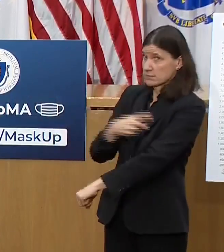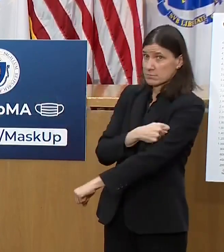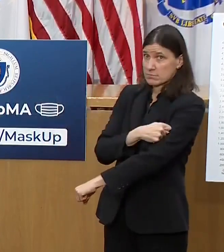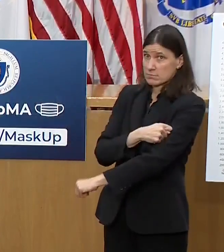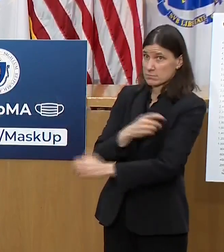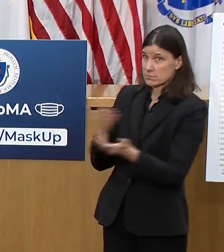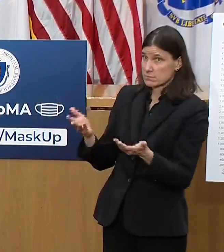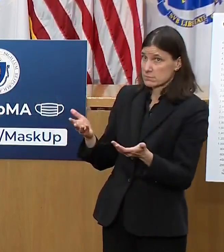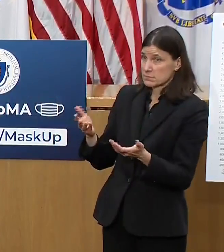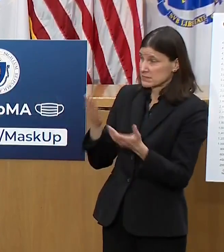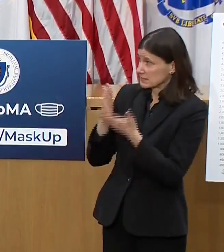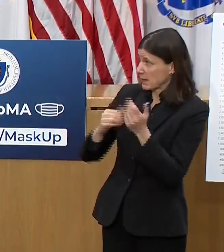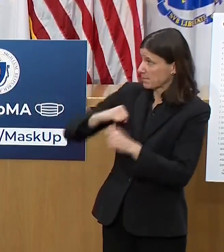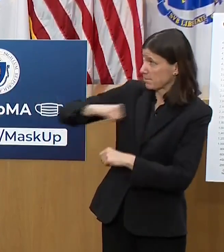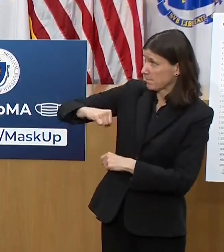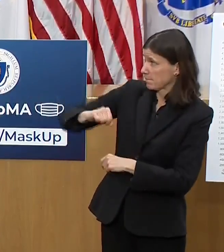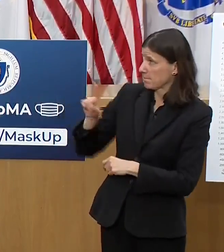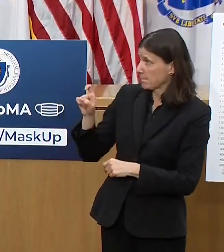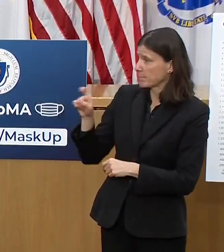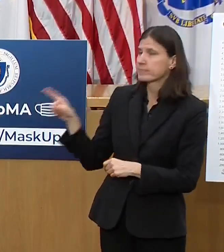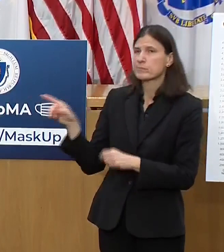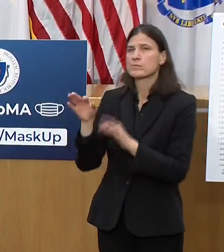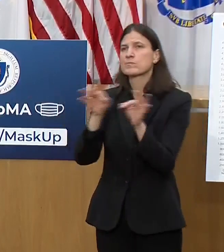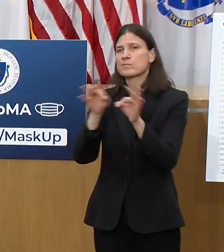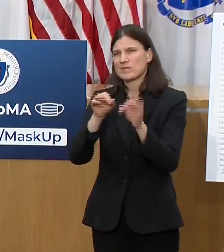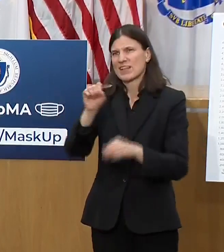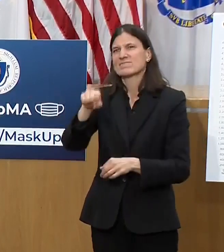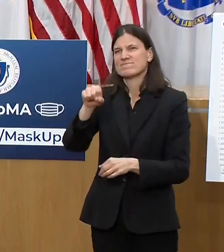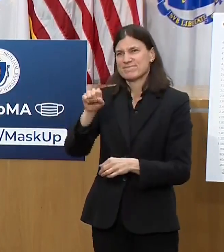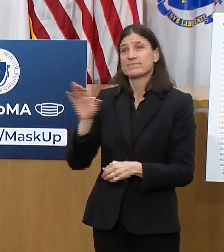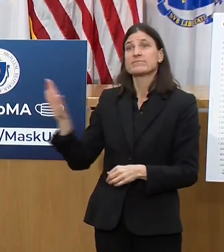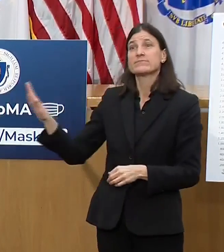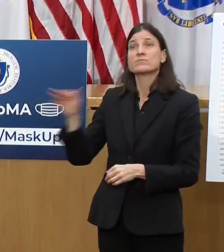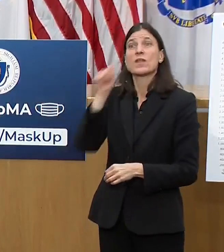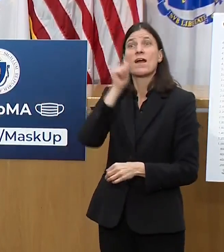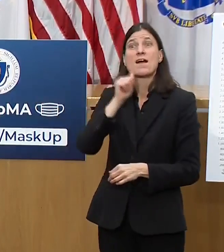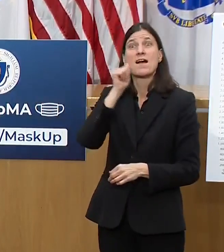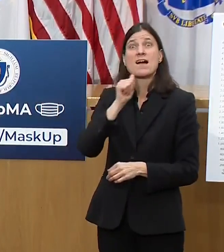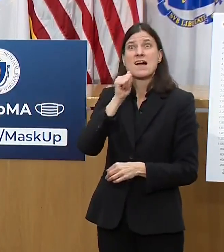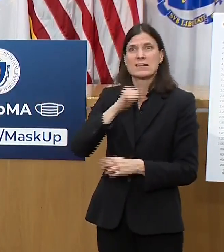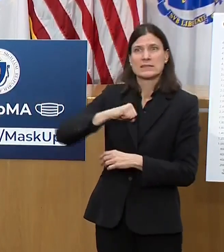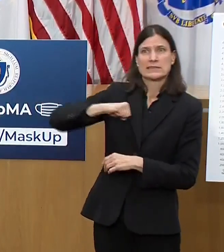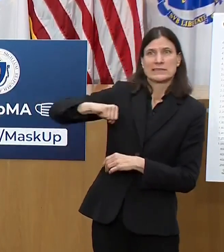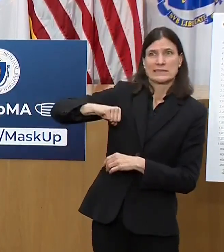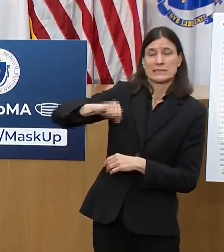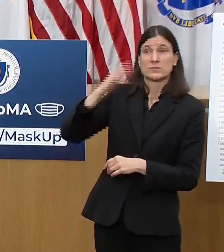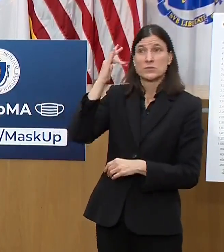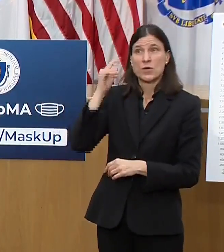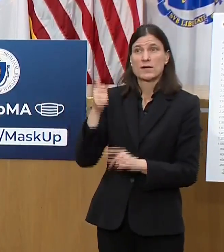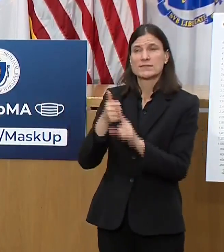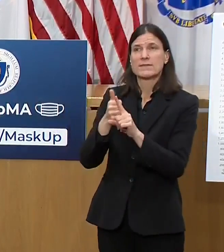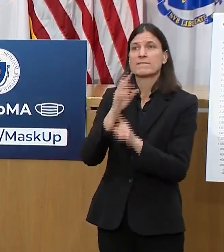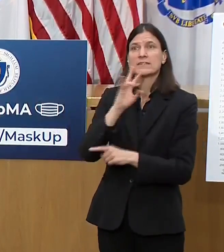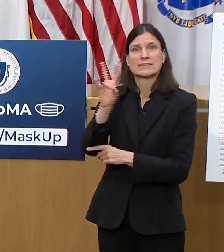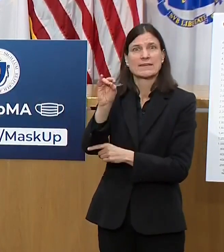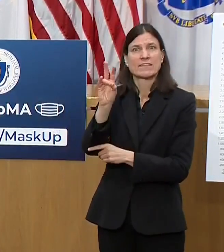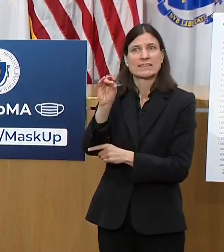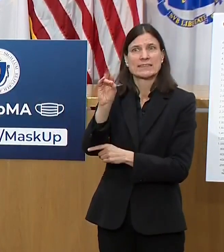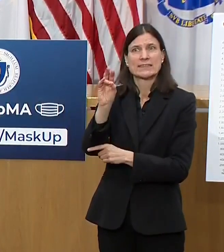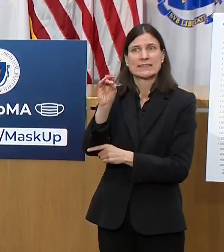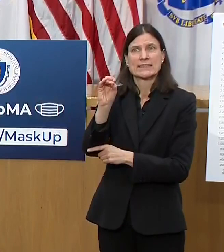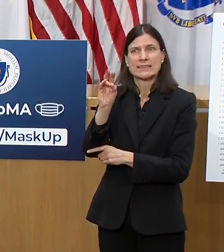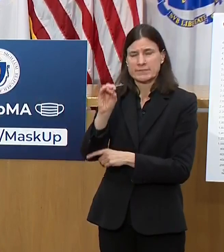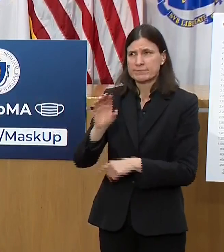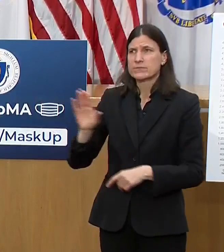I do. I have an aunt, who was very concerned. She's 70 years old. And it was a matter of me